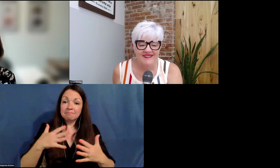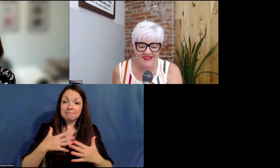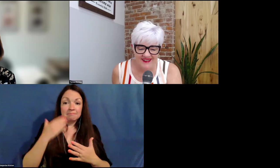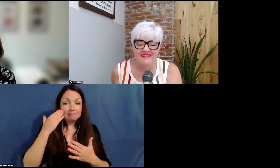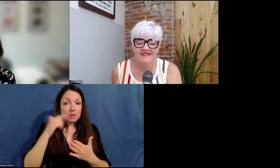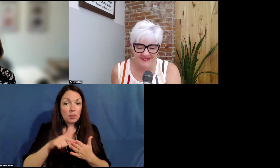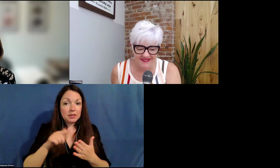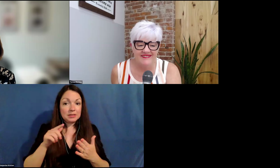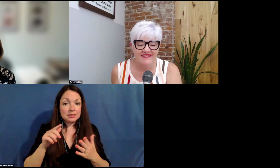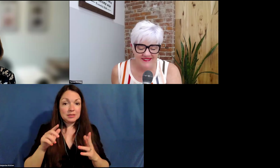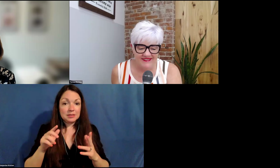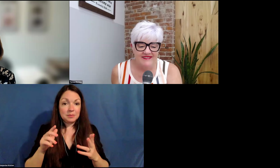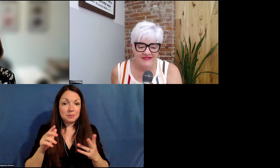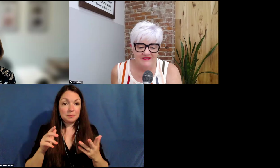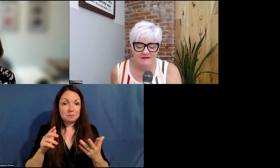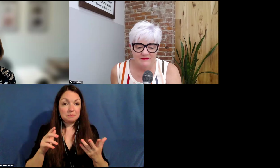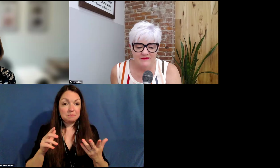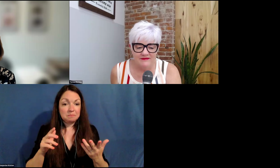complicated,